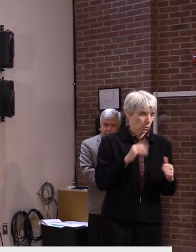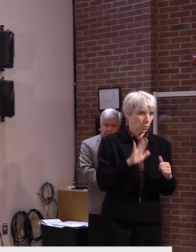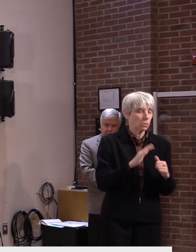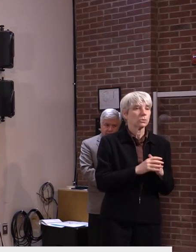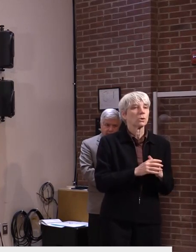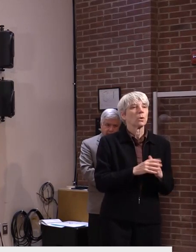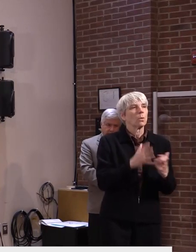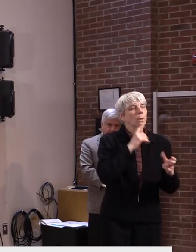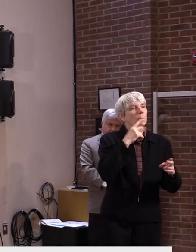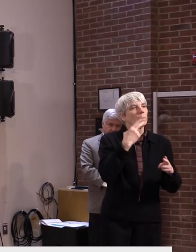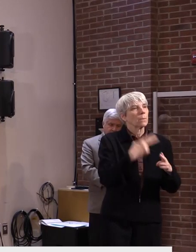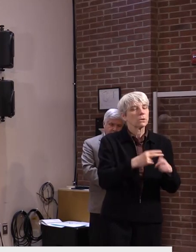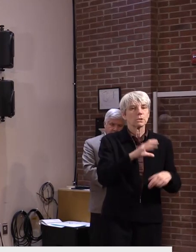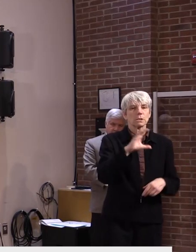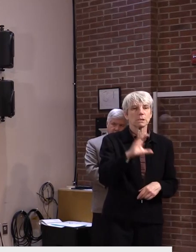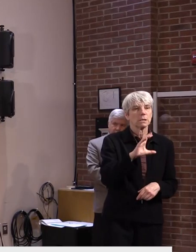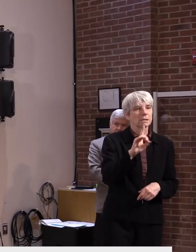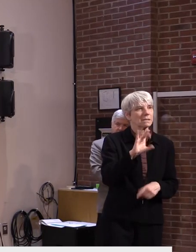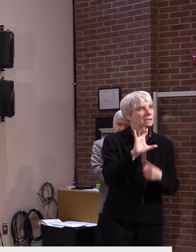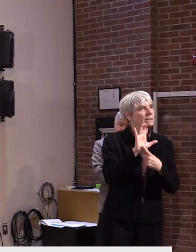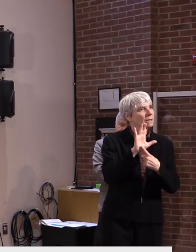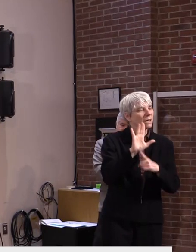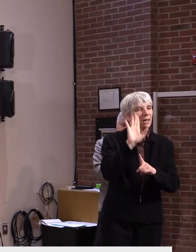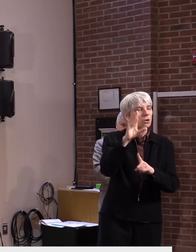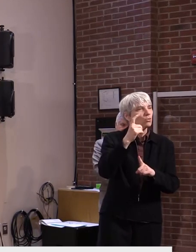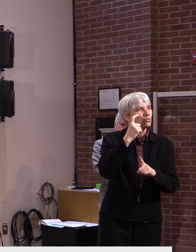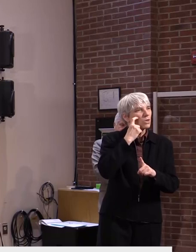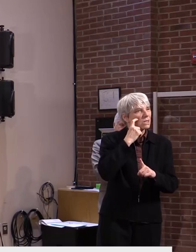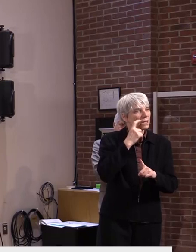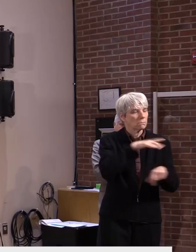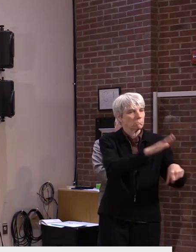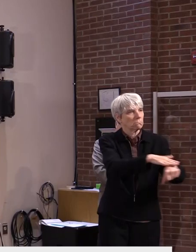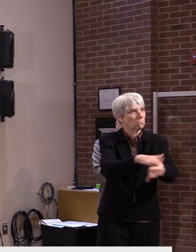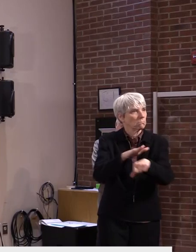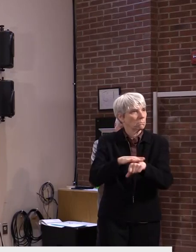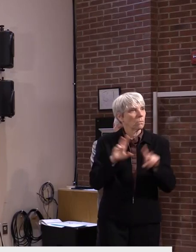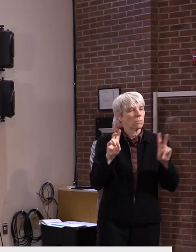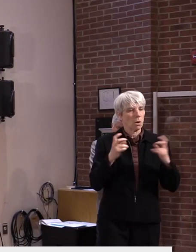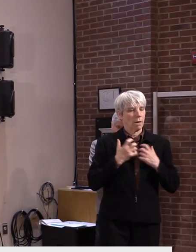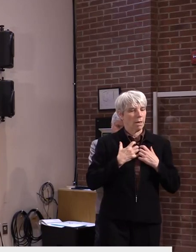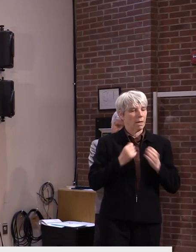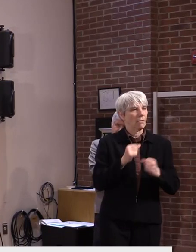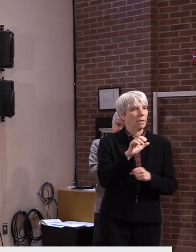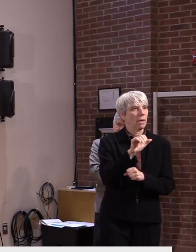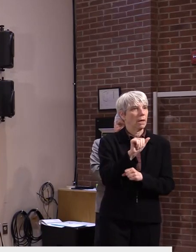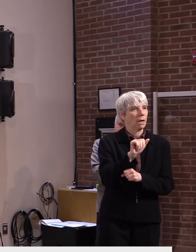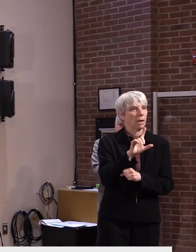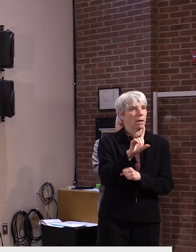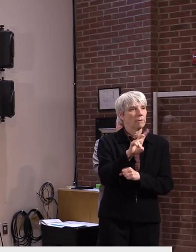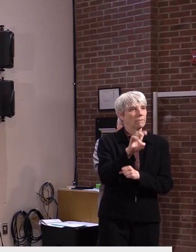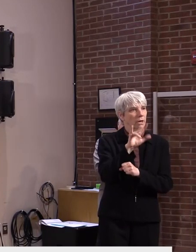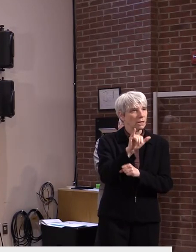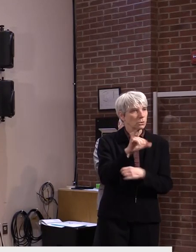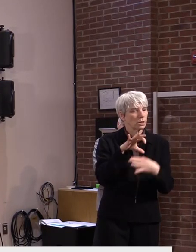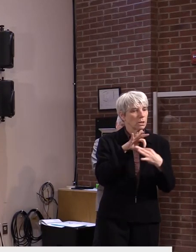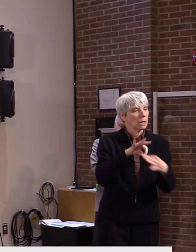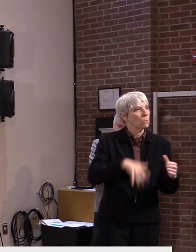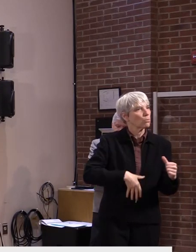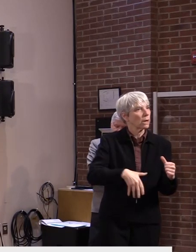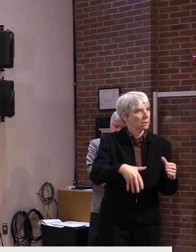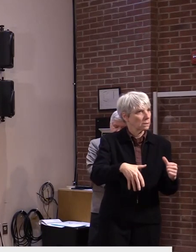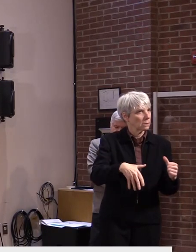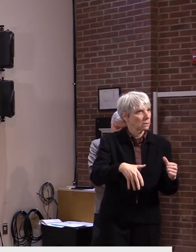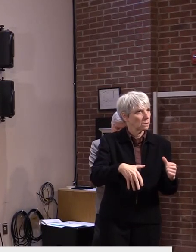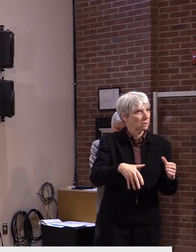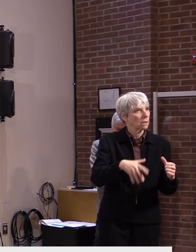do want to address the CDC's recent and urgent health advisory regarding vaccination and pregnancy, in